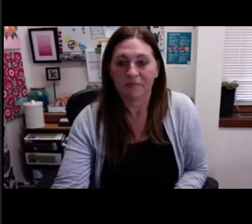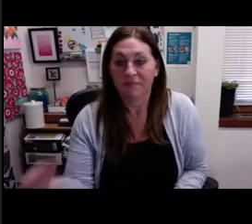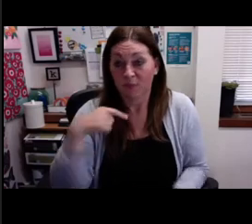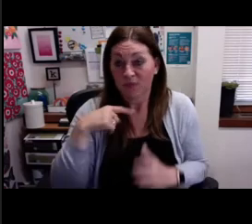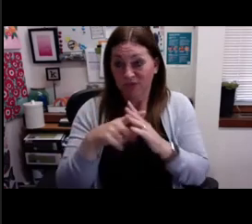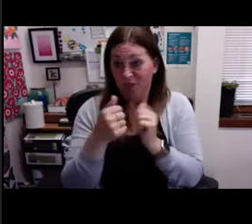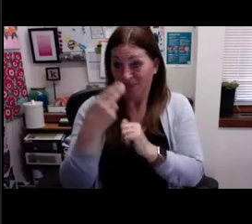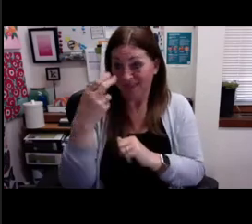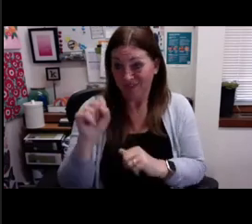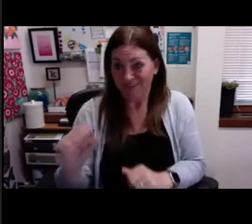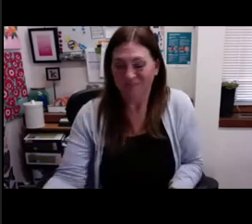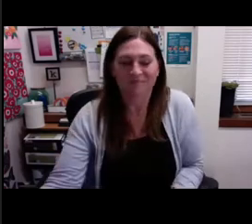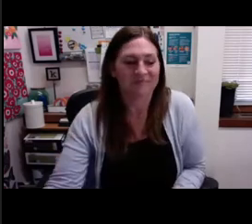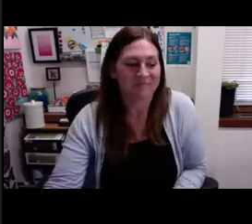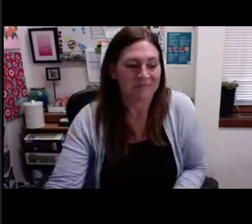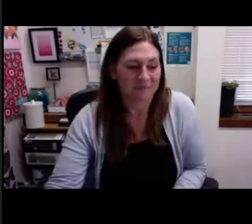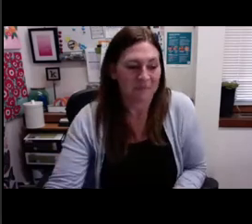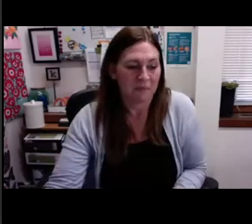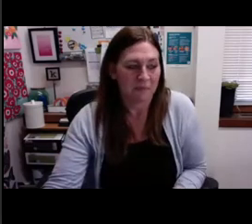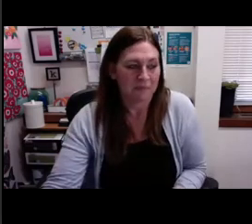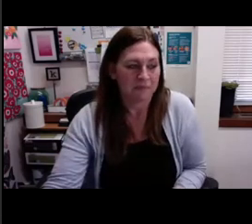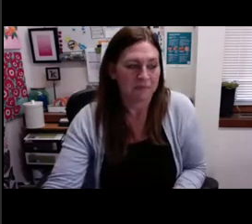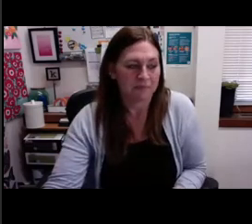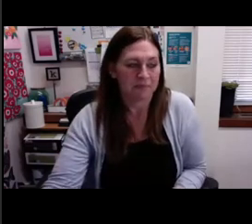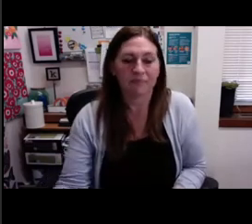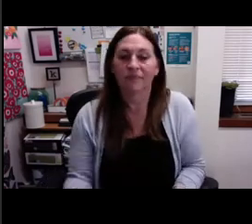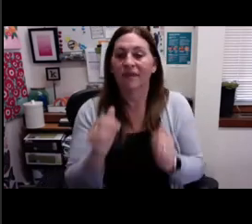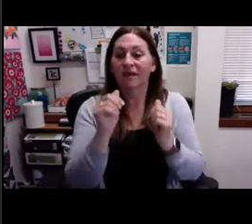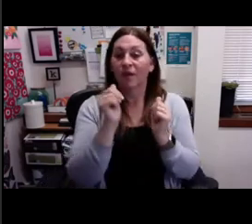do. I'm going to start with hand shapes.